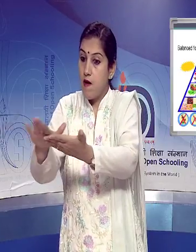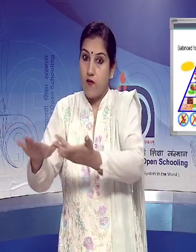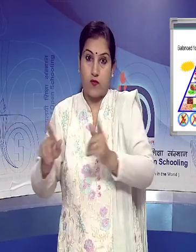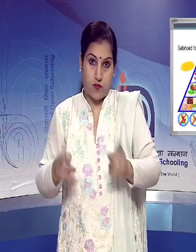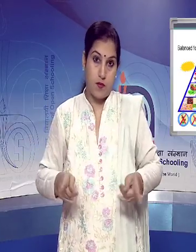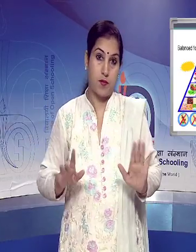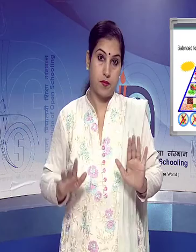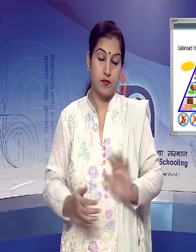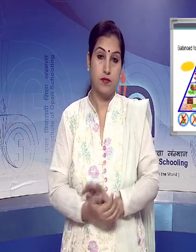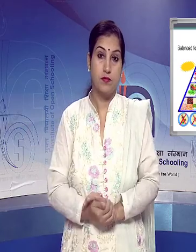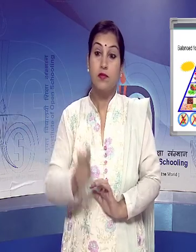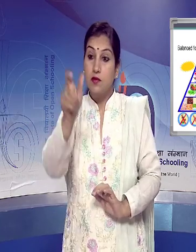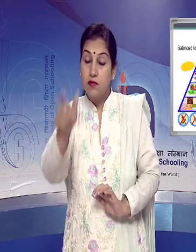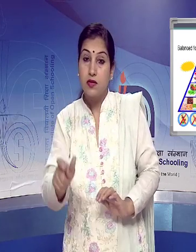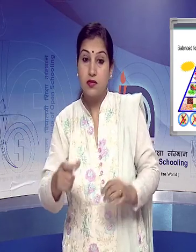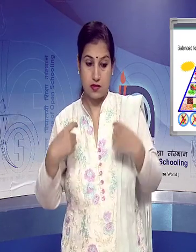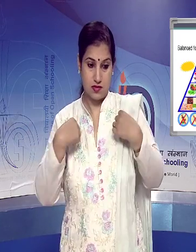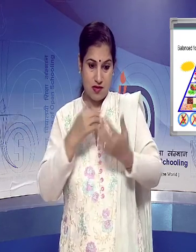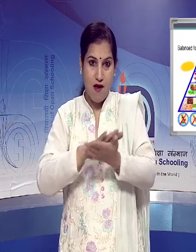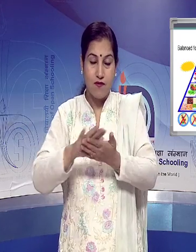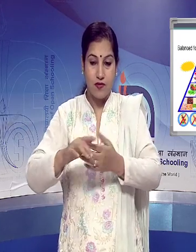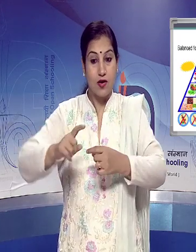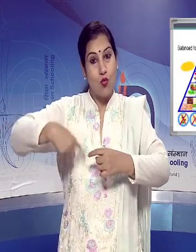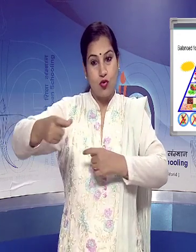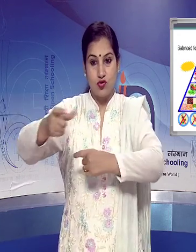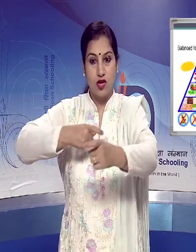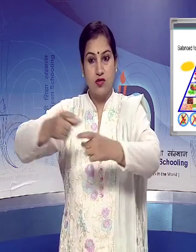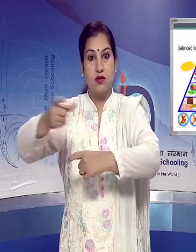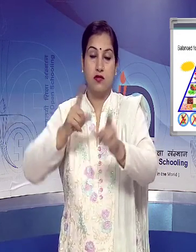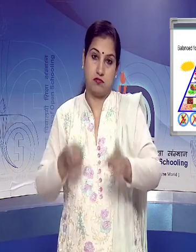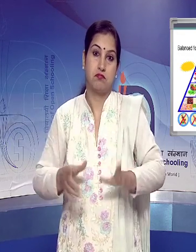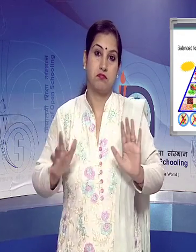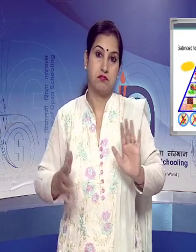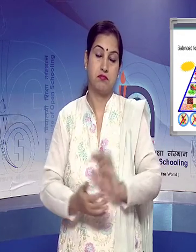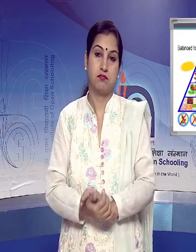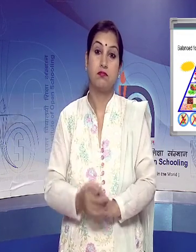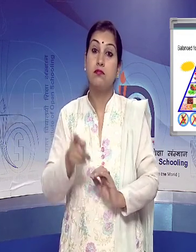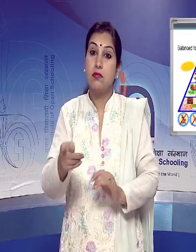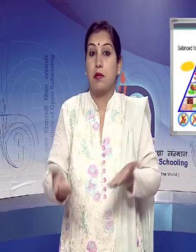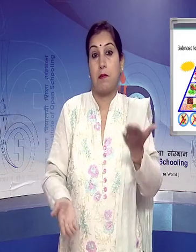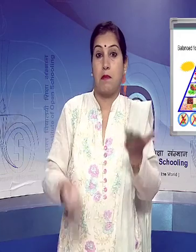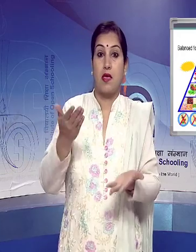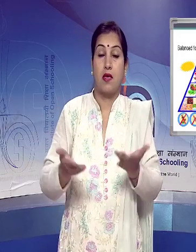The patient's clothes should be changed every day and he may be given a sponge